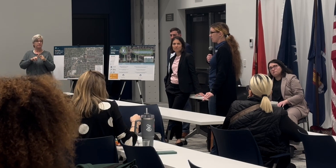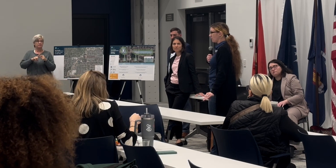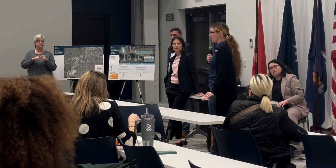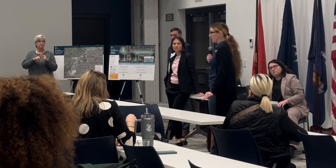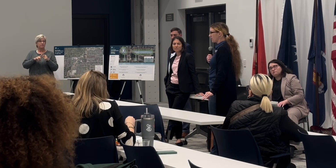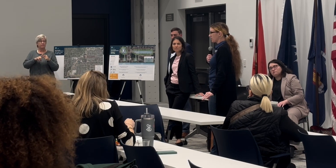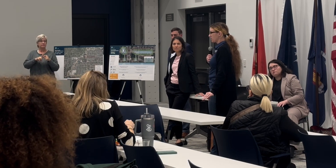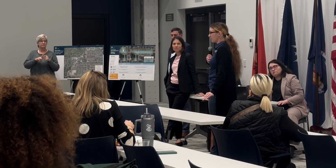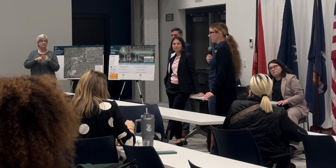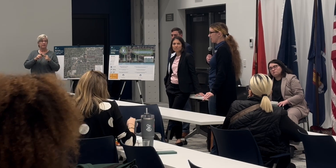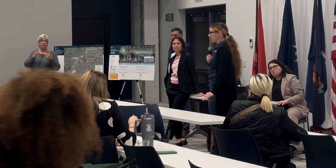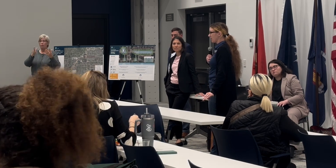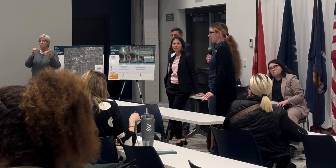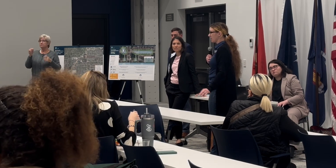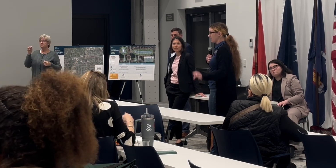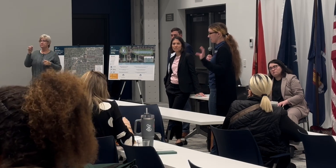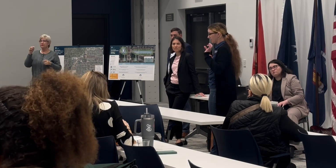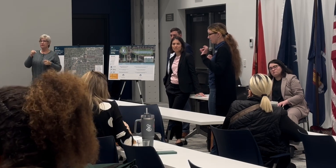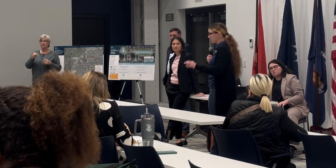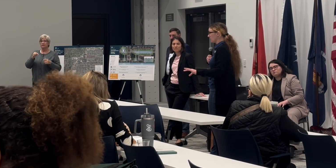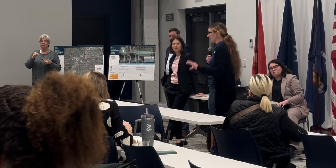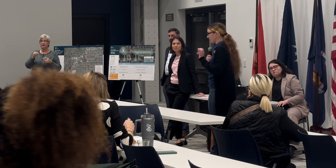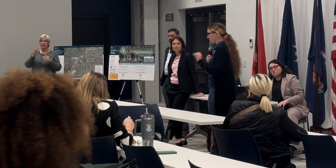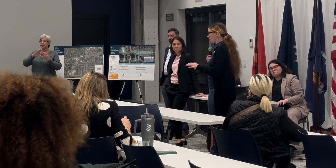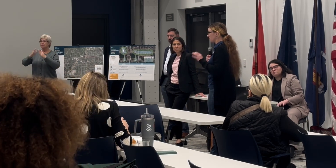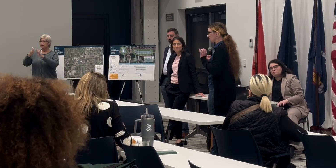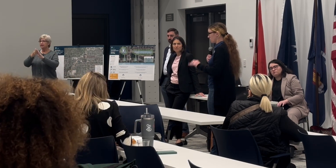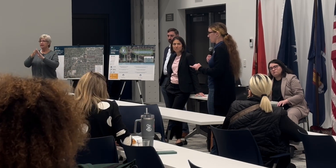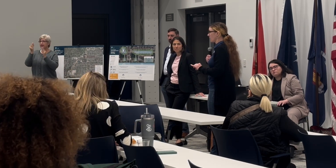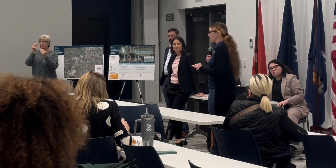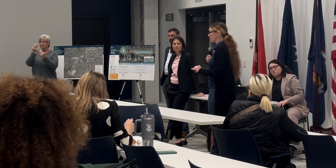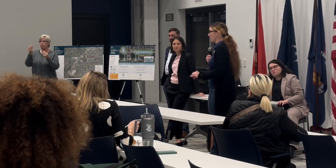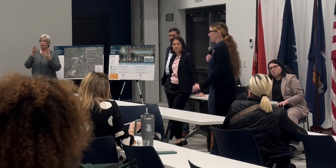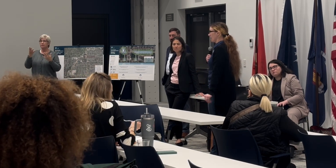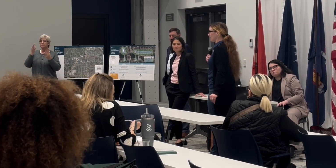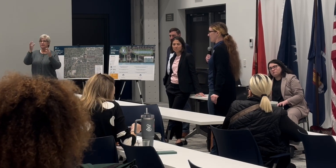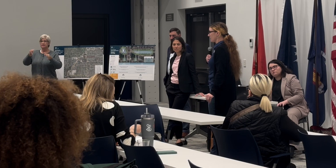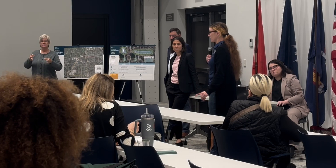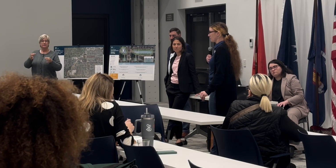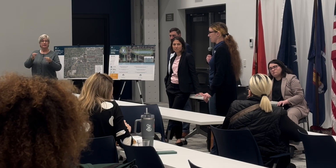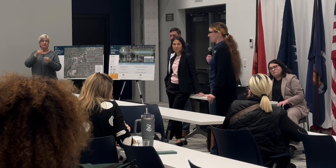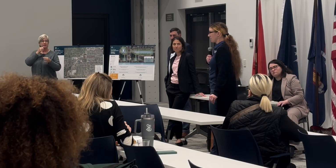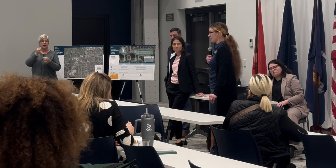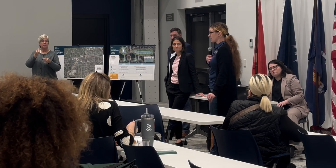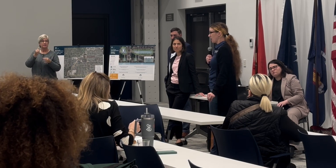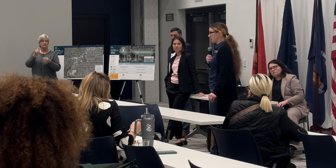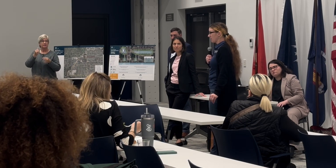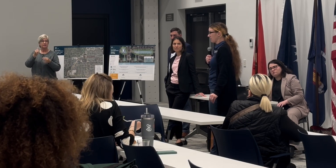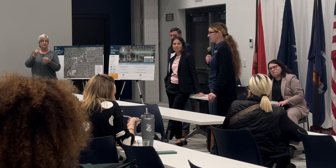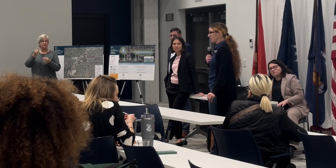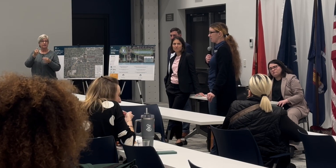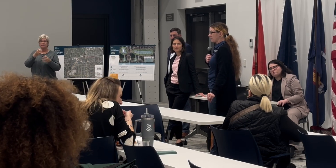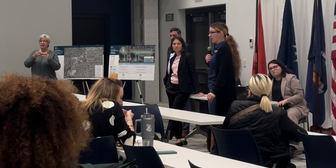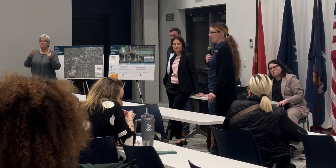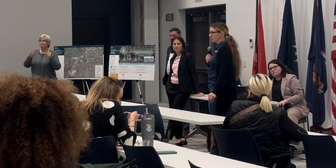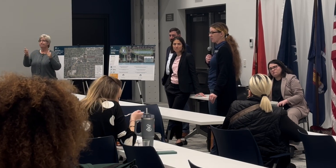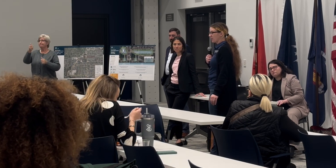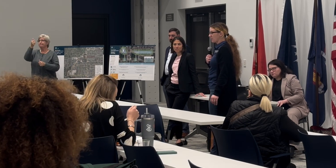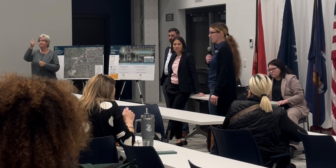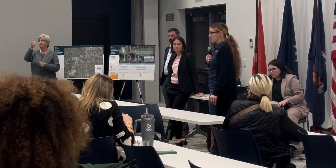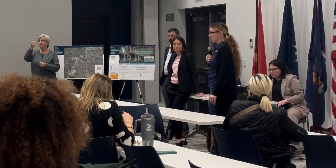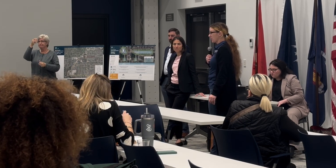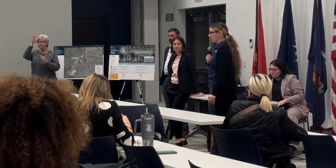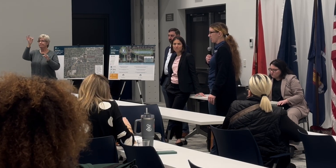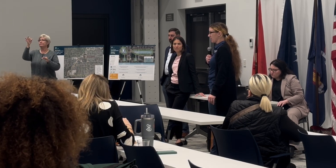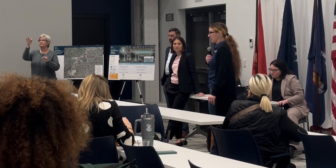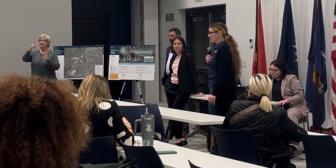We want this to be a community-informed choice and not something that is coming down from